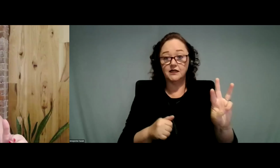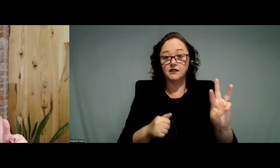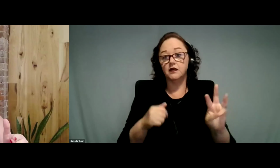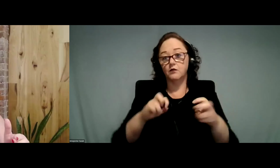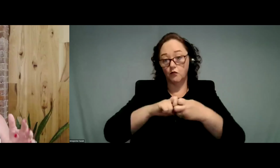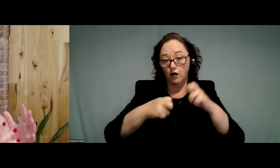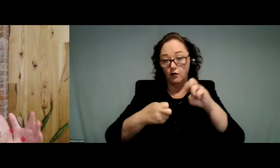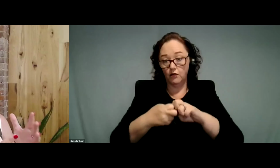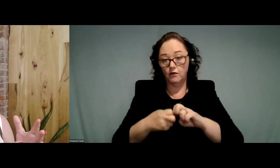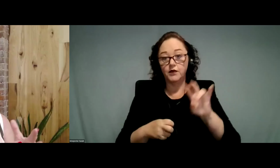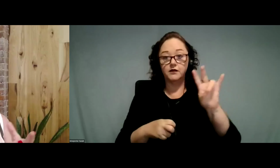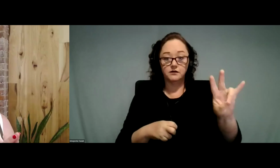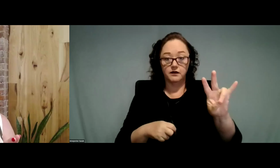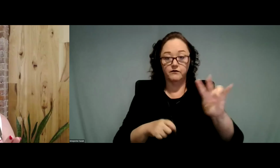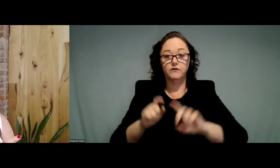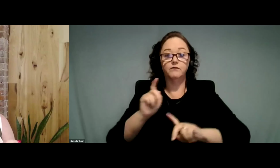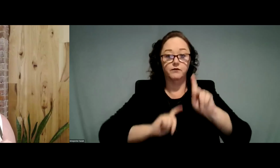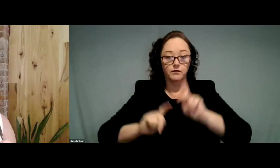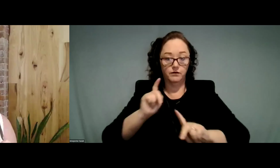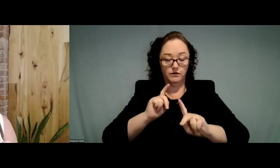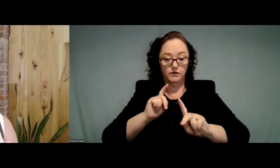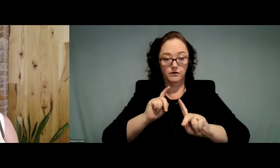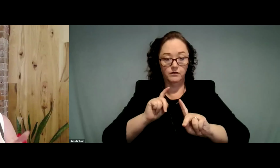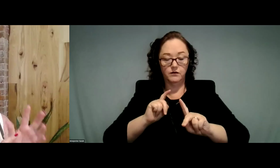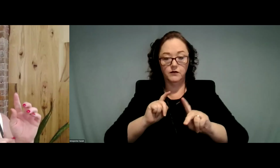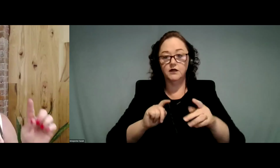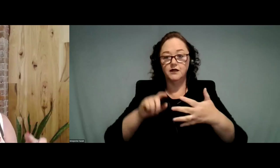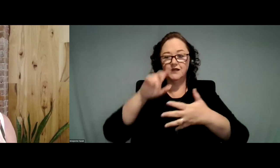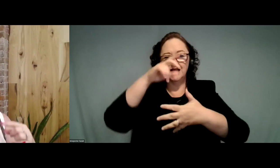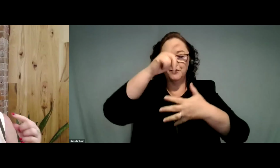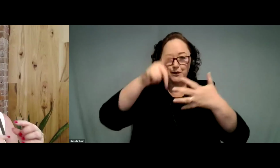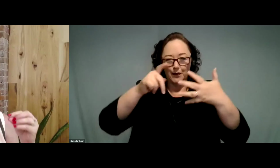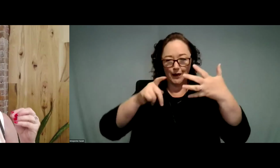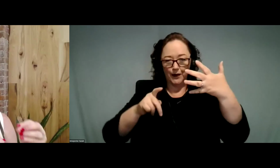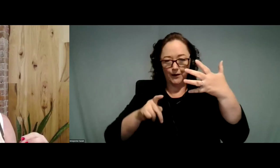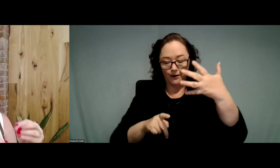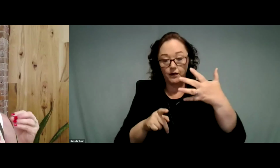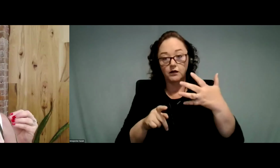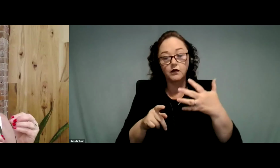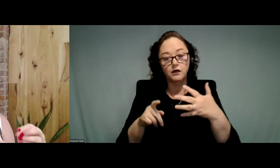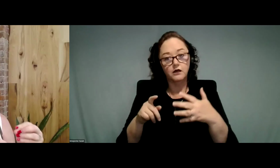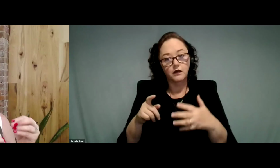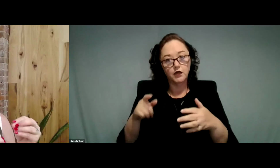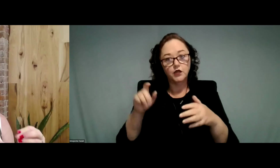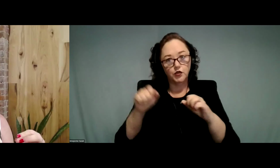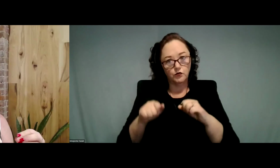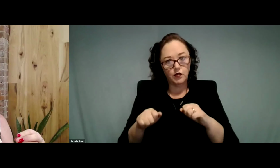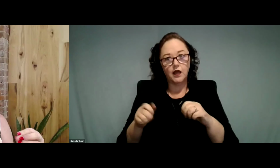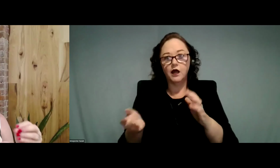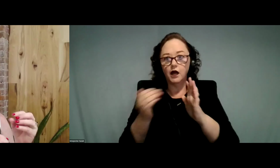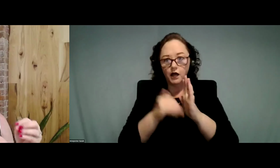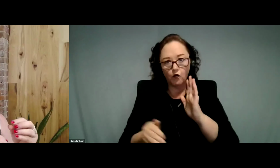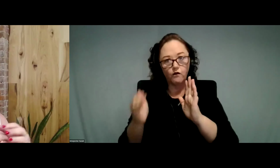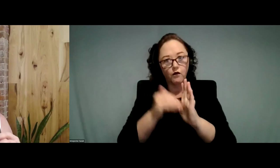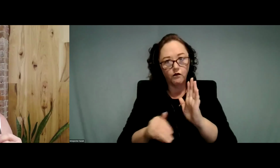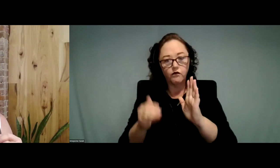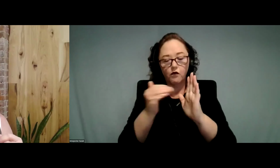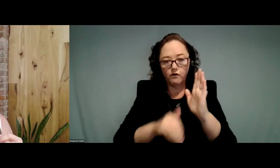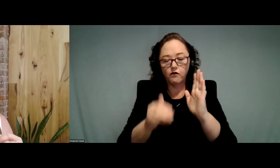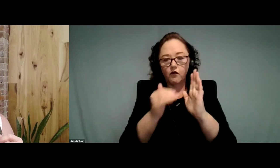people. And the reason I've defined them like this is because you can come back to these time and time again with